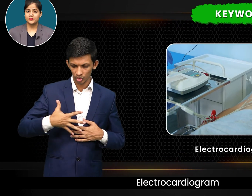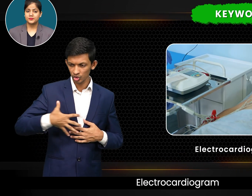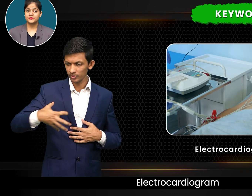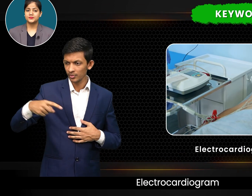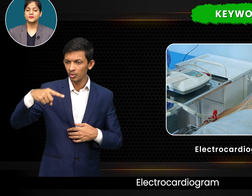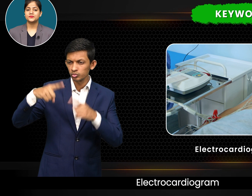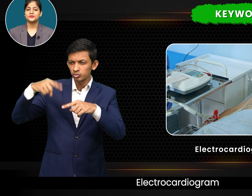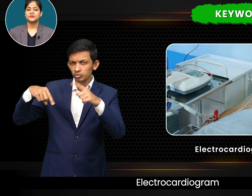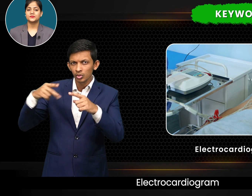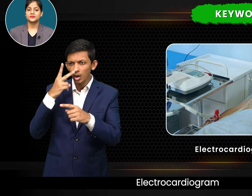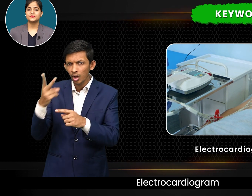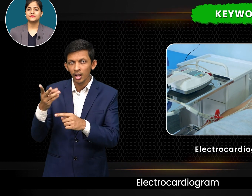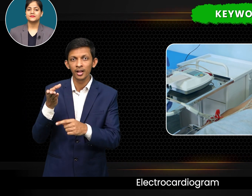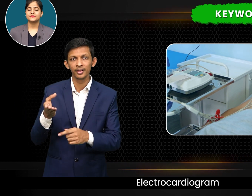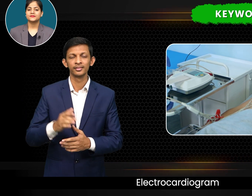electrocardiogram,